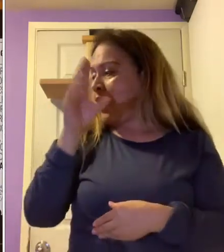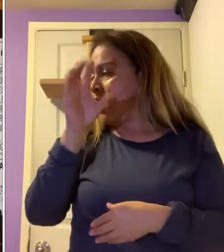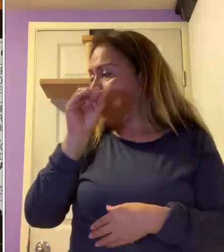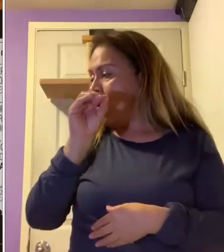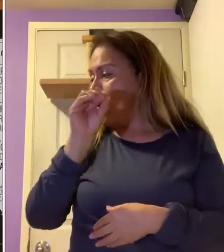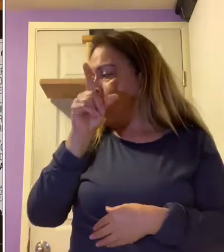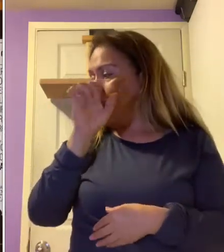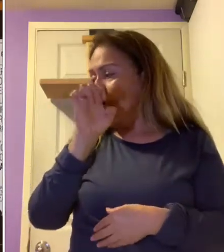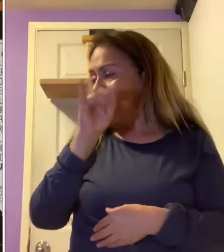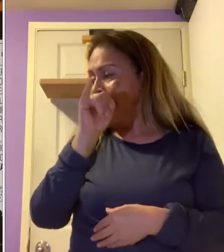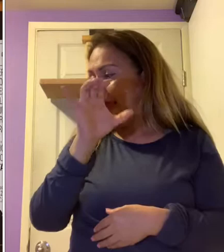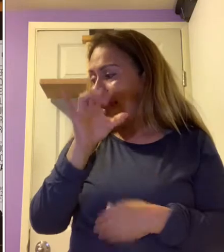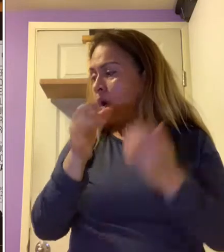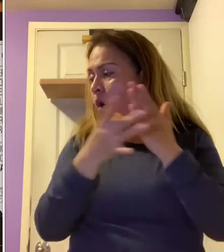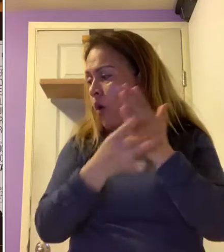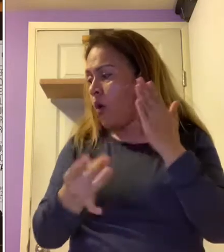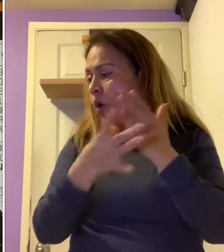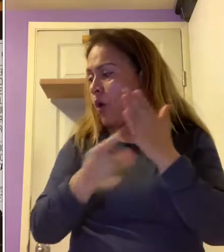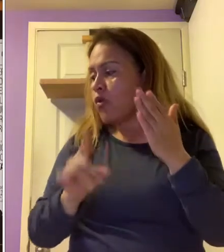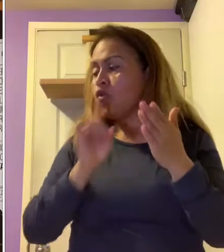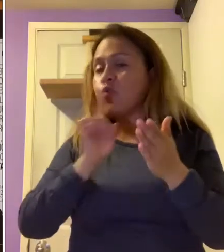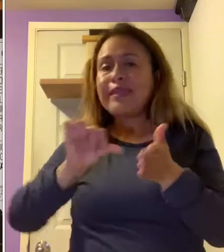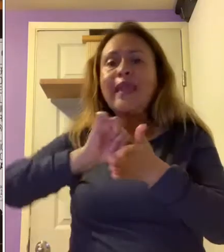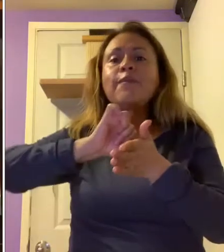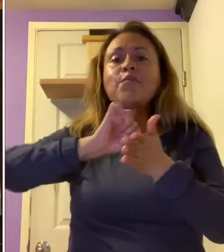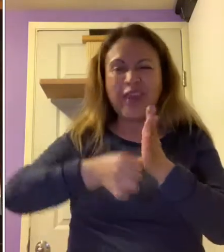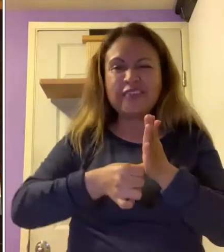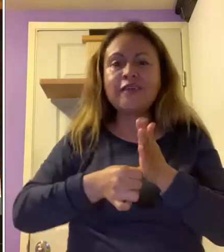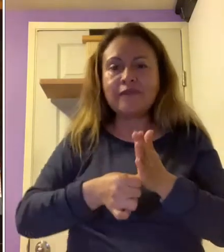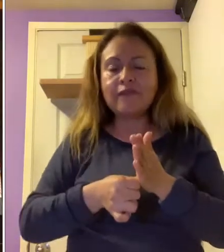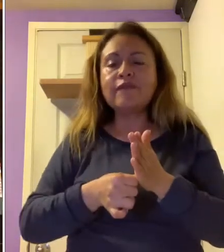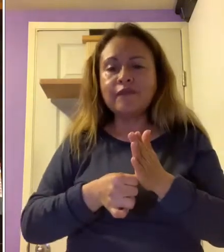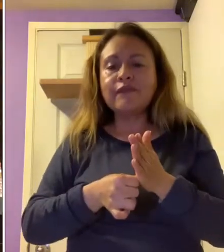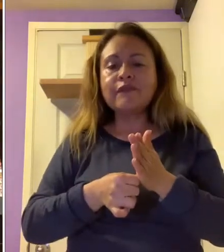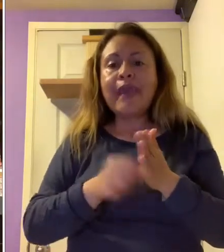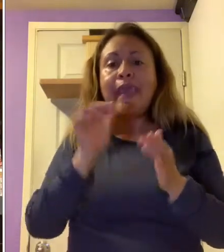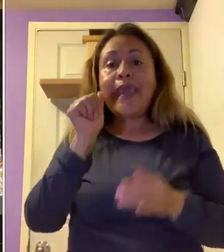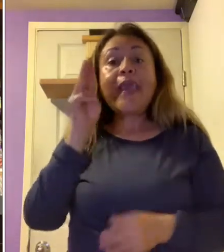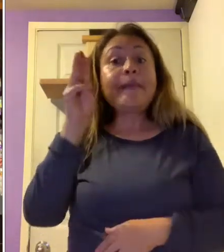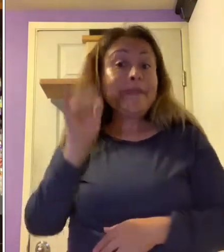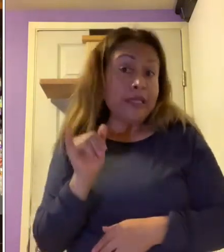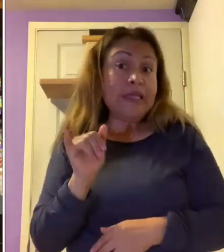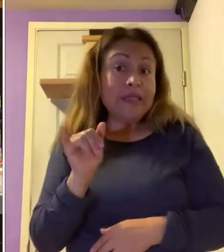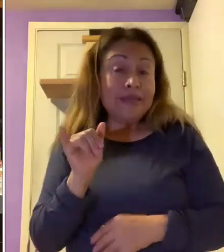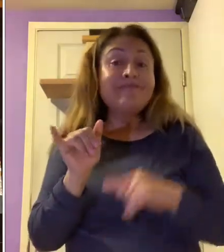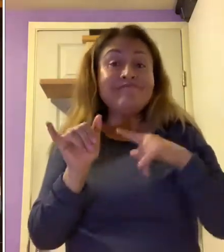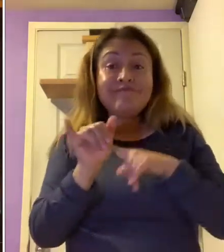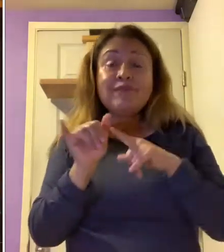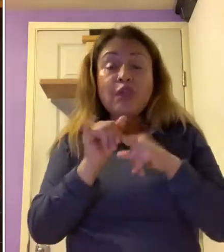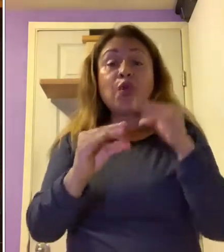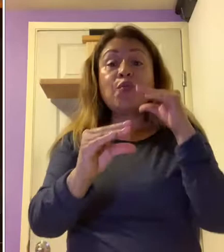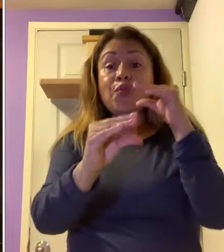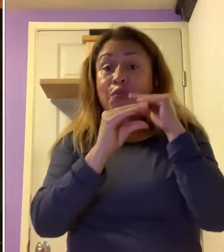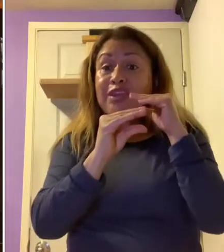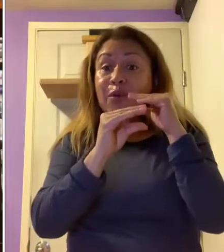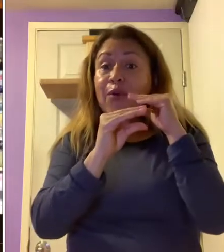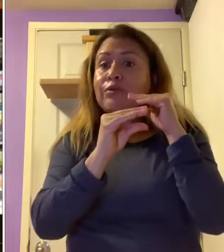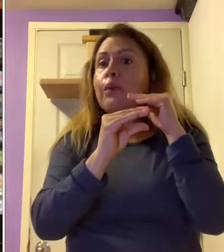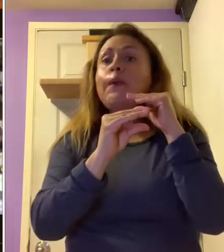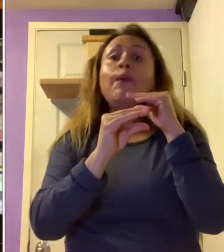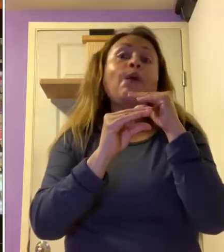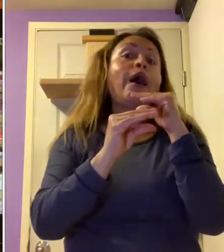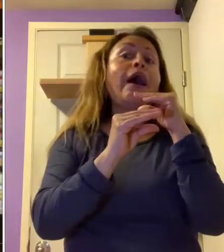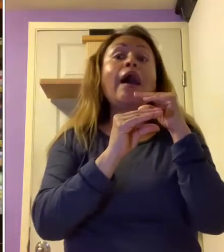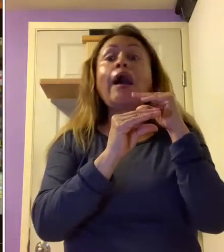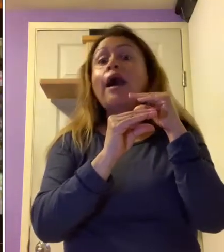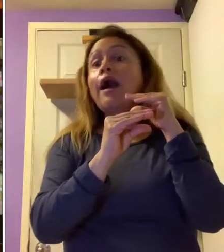high oleic expeller pressed oil. Very, very impressive. Even you guys, Amy's burritos